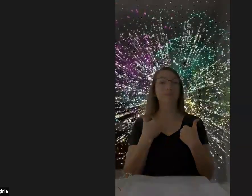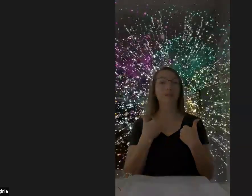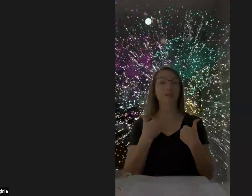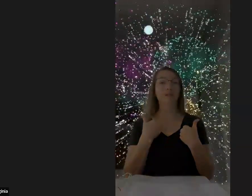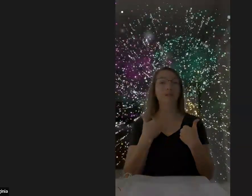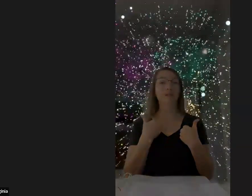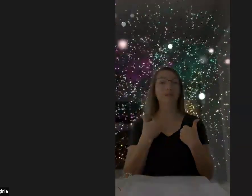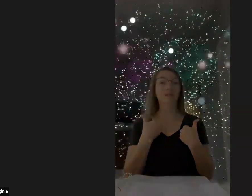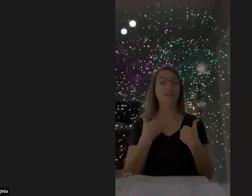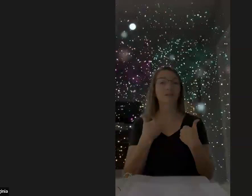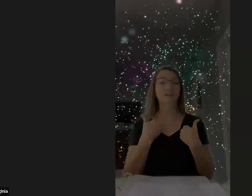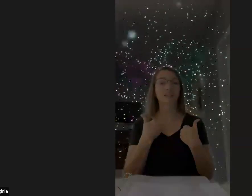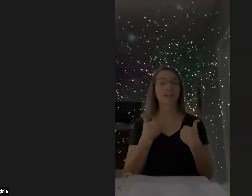okay. Again.